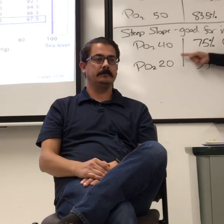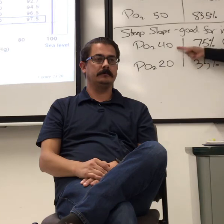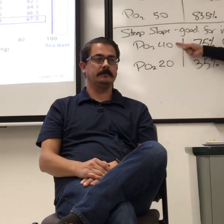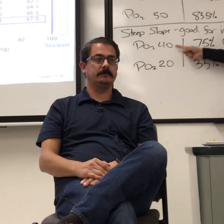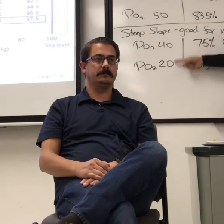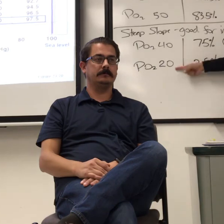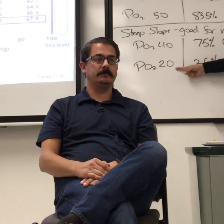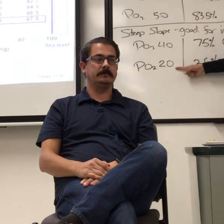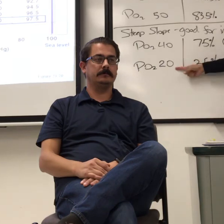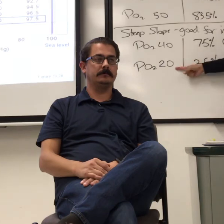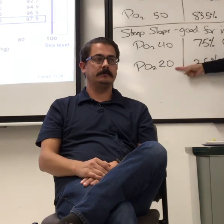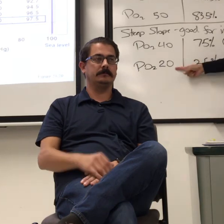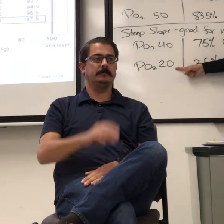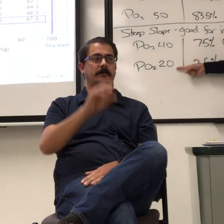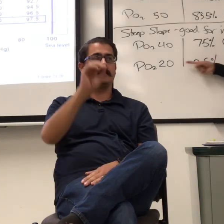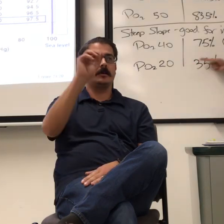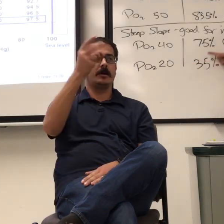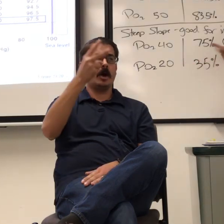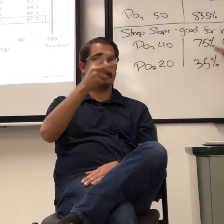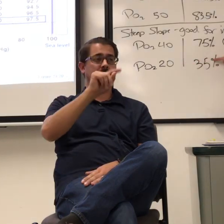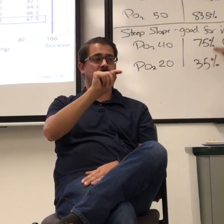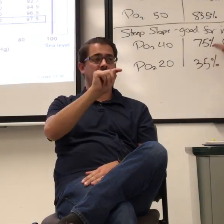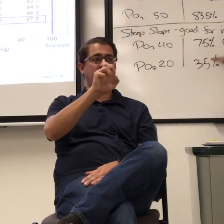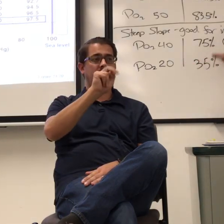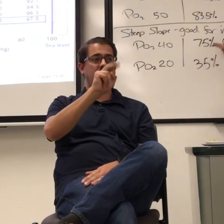So you cut the oxygen tension in half, and